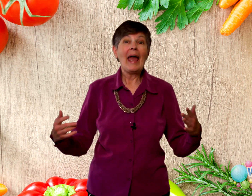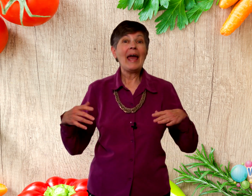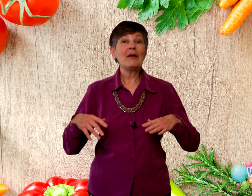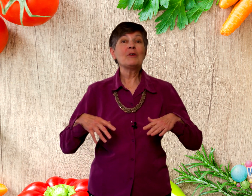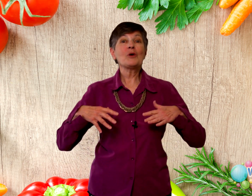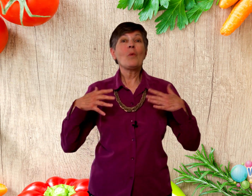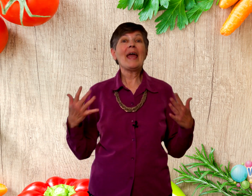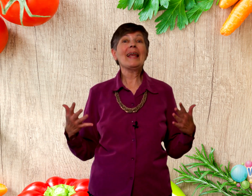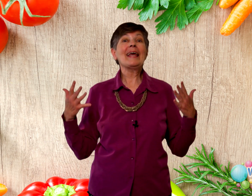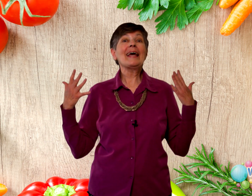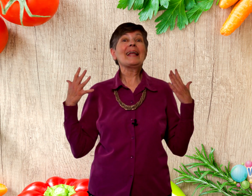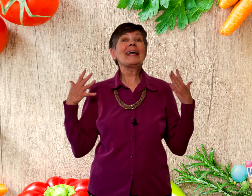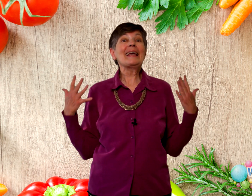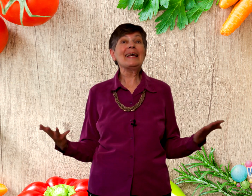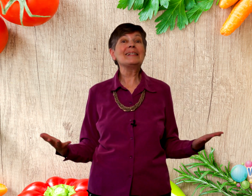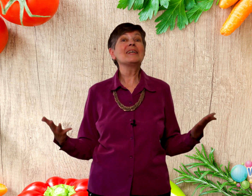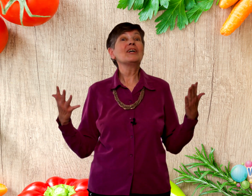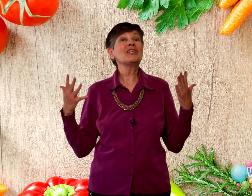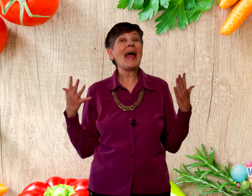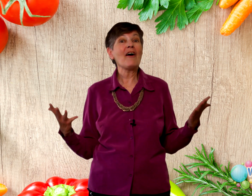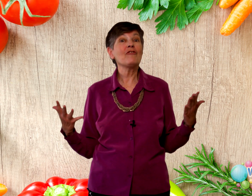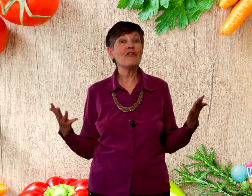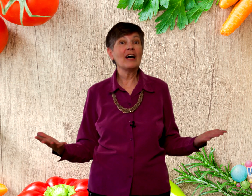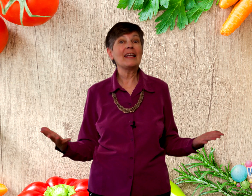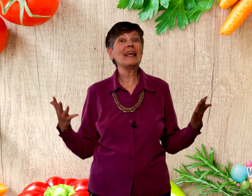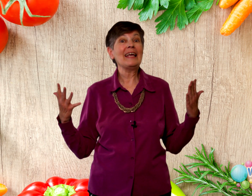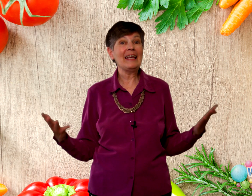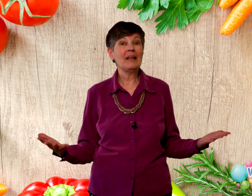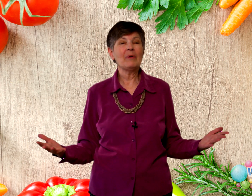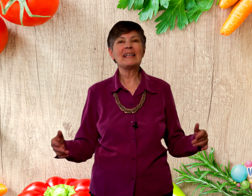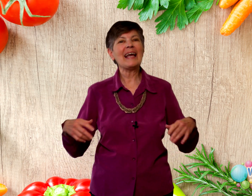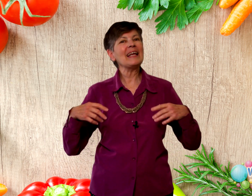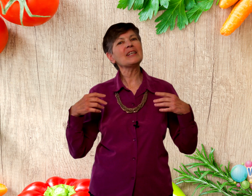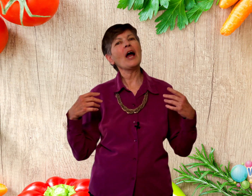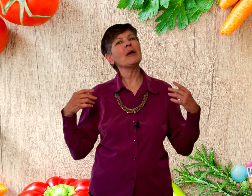and it was a way to get kids to have fun eating, because anytime